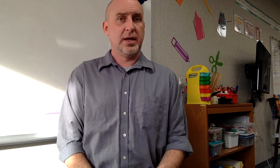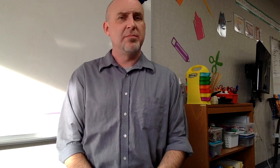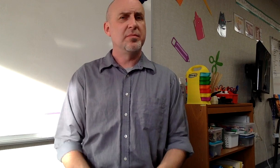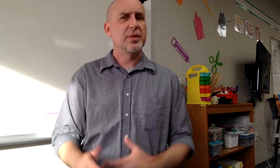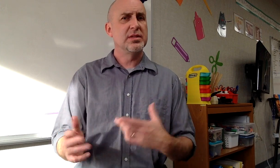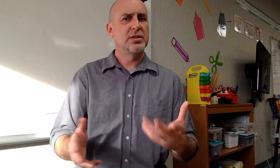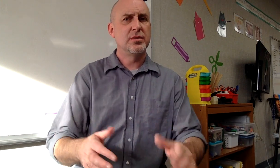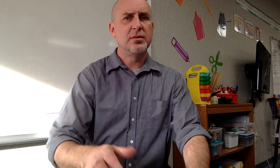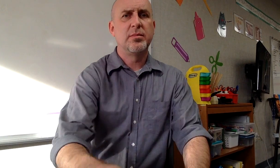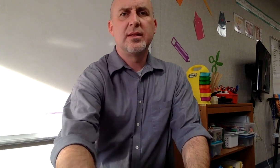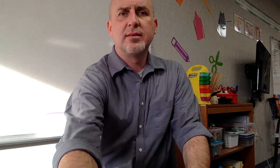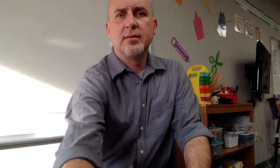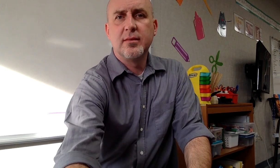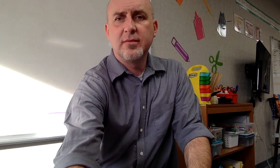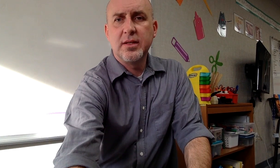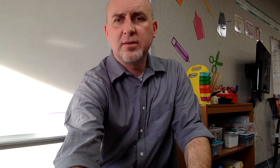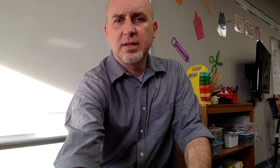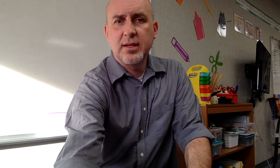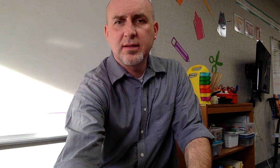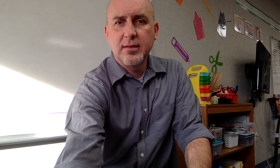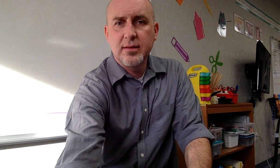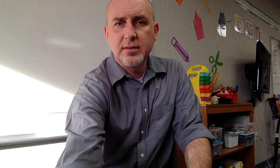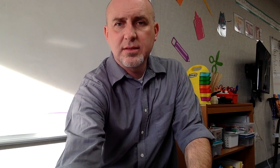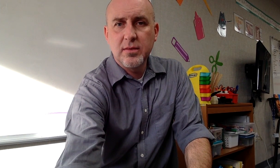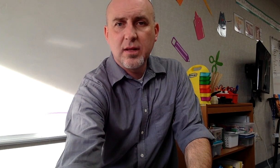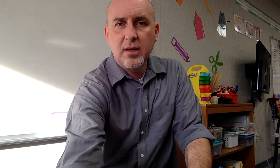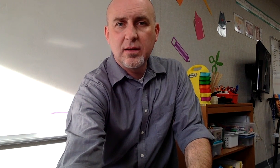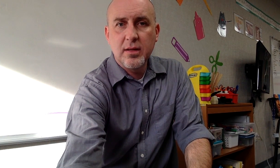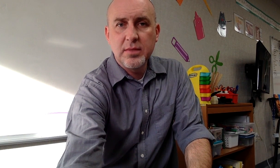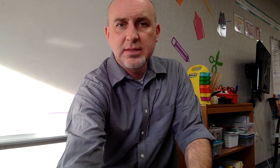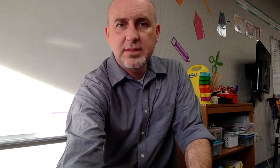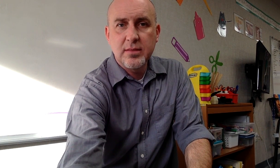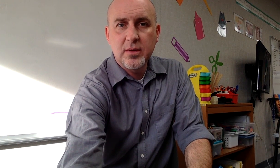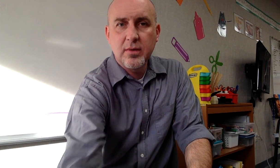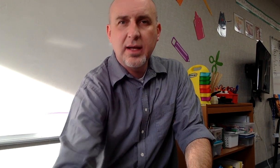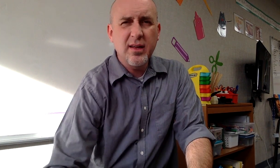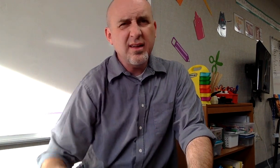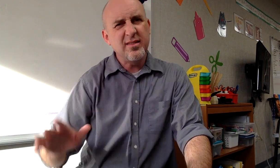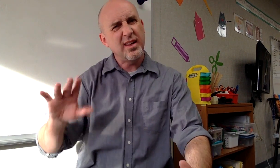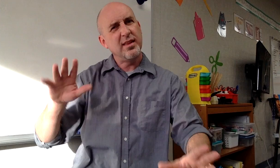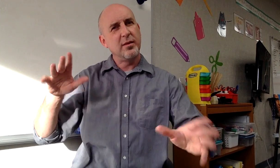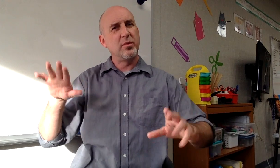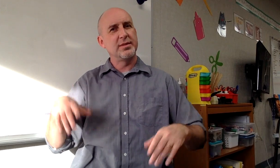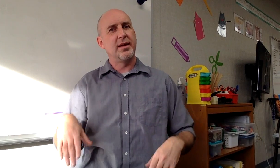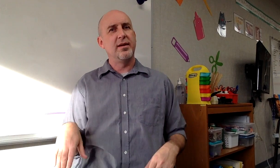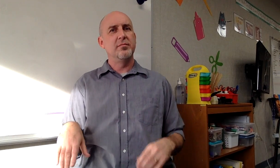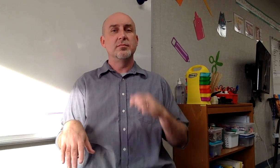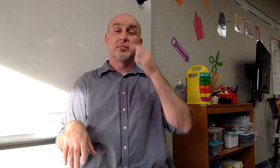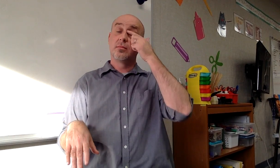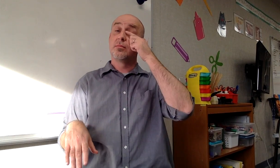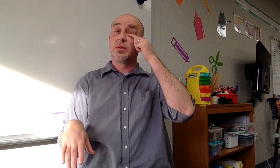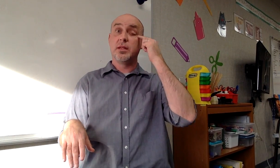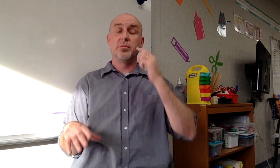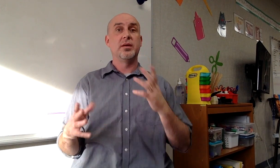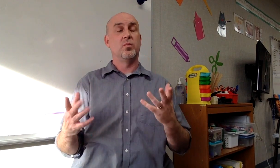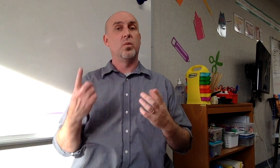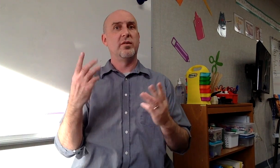I'm concerned about the video getting a little too long. Let me see where we're at. I've got a little more time without it being one of